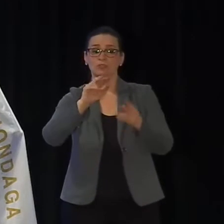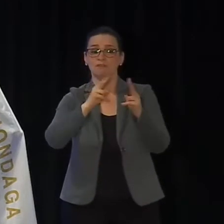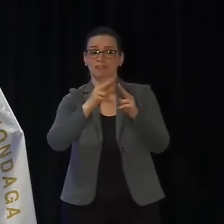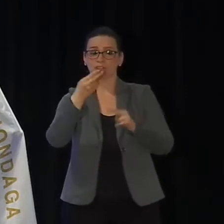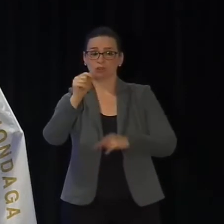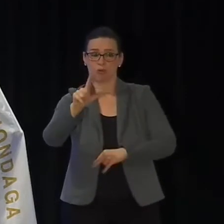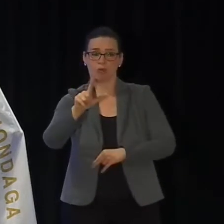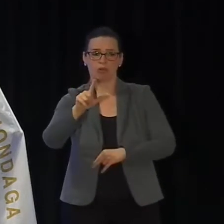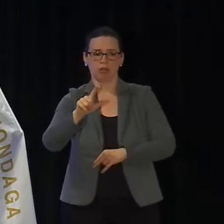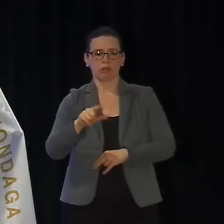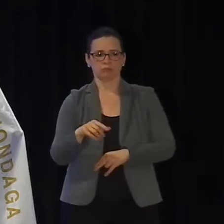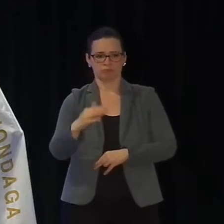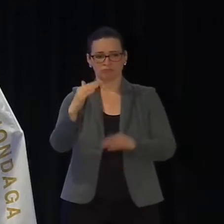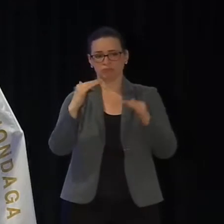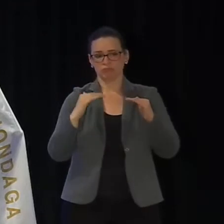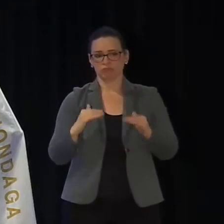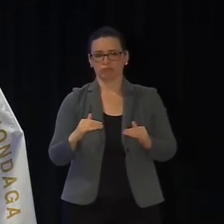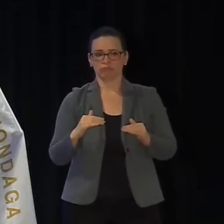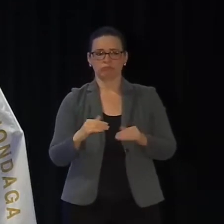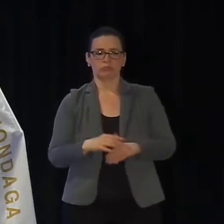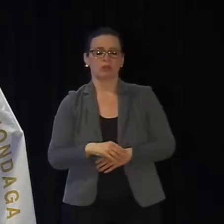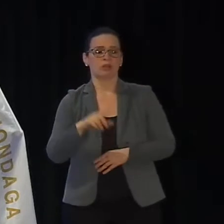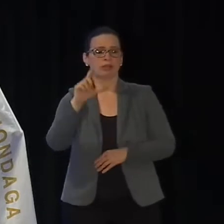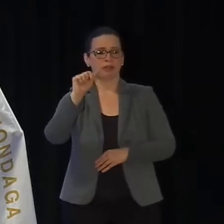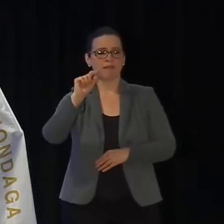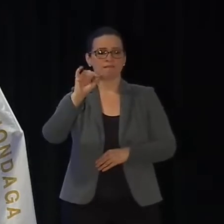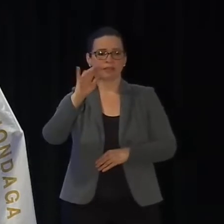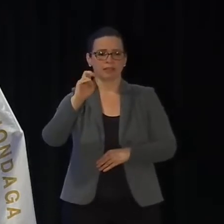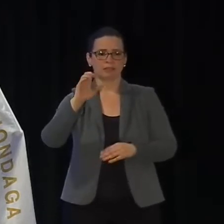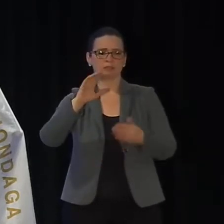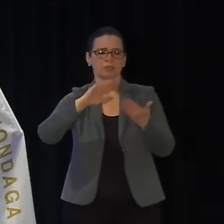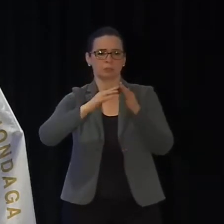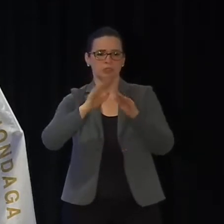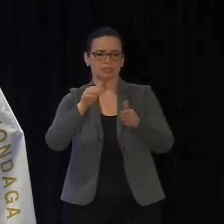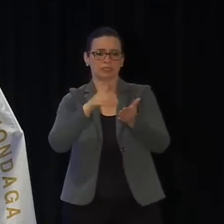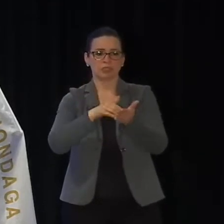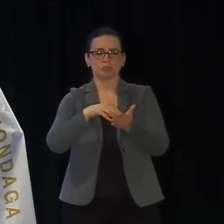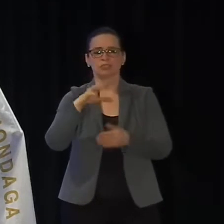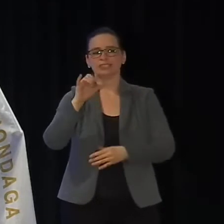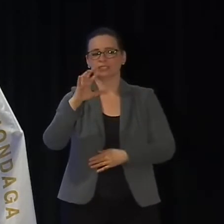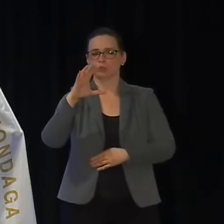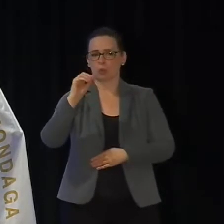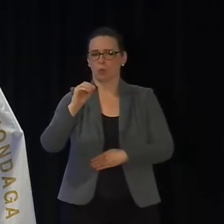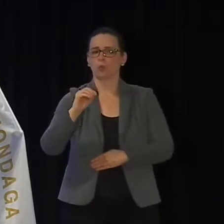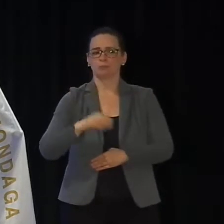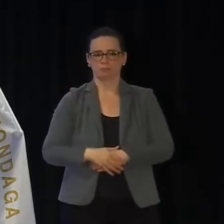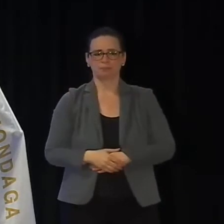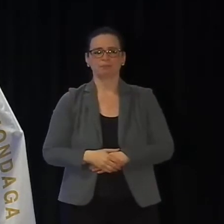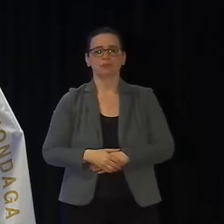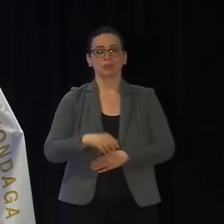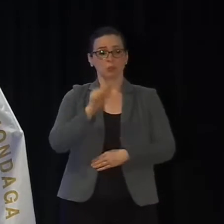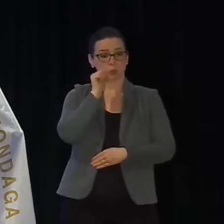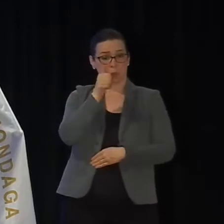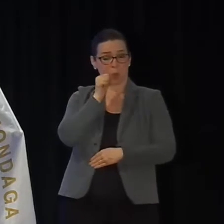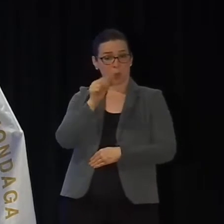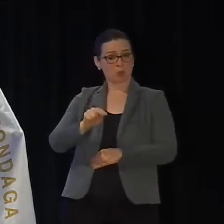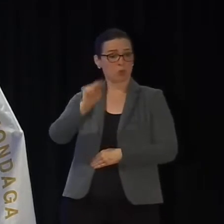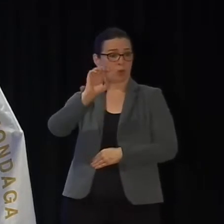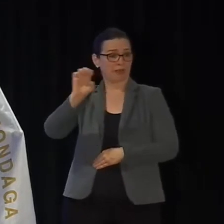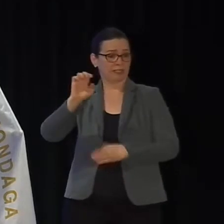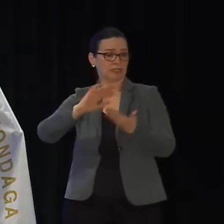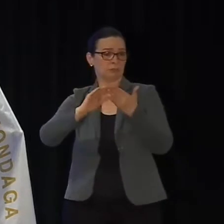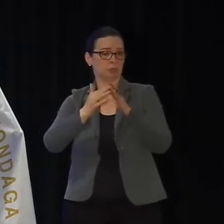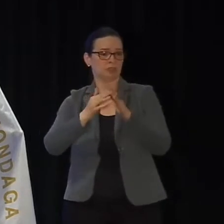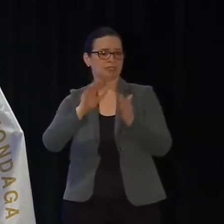Legion. Tomorrow we will be at the Northeast Community Center and the Lafayette Community Center. Wednesday at the Skinny Atlas